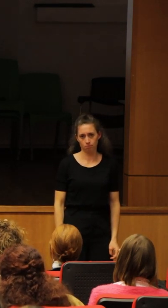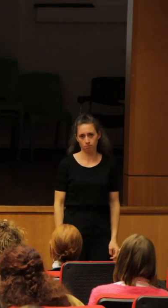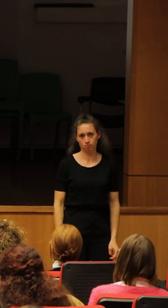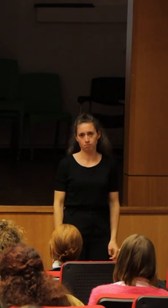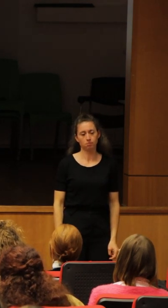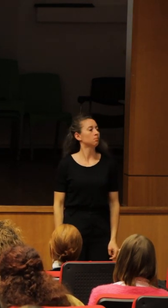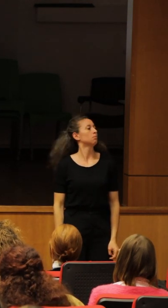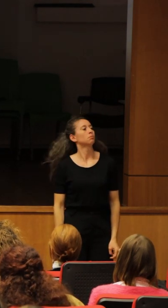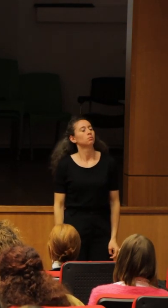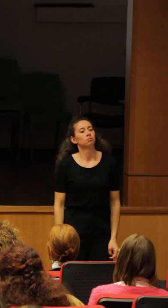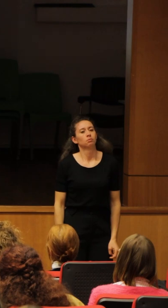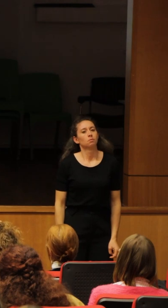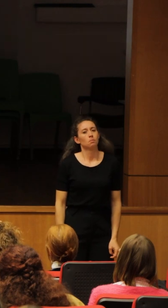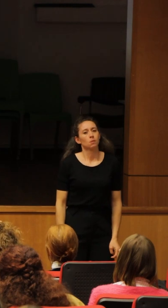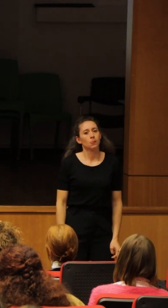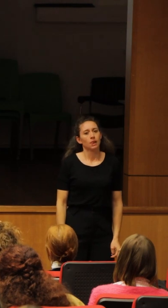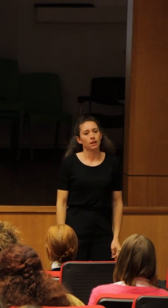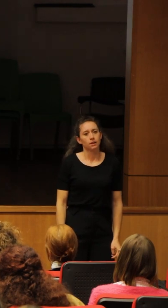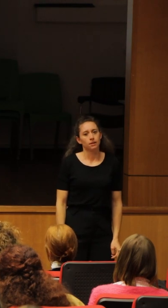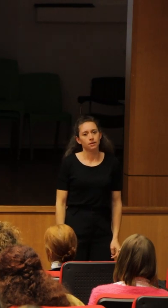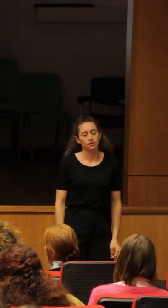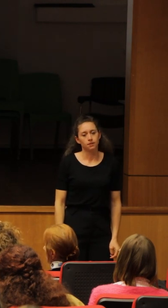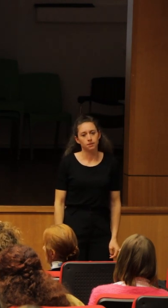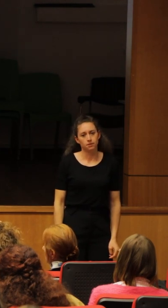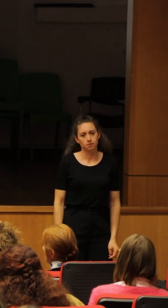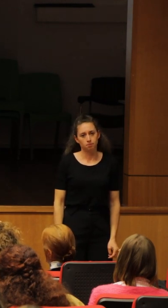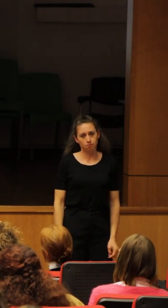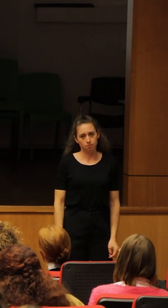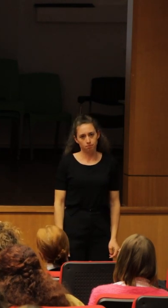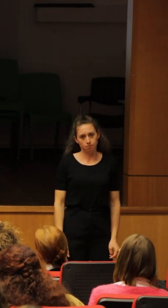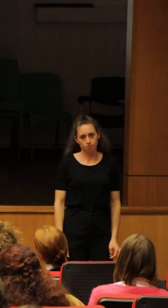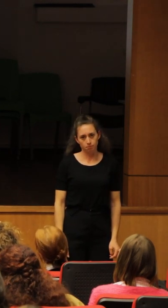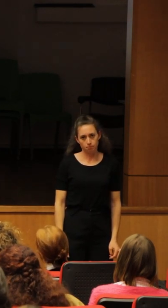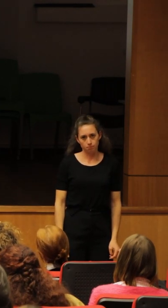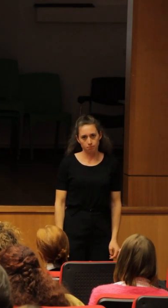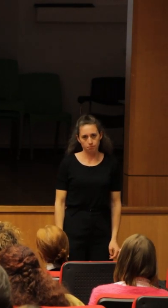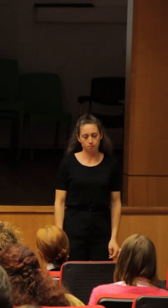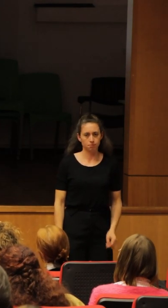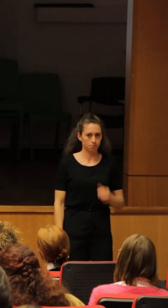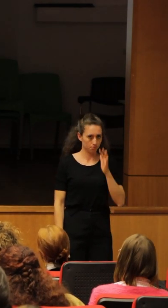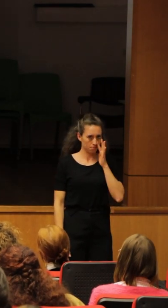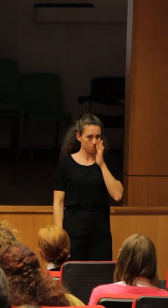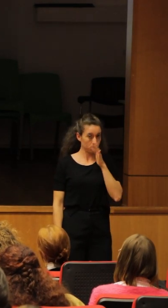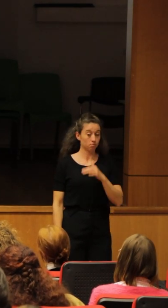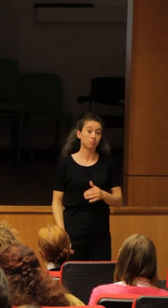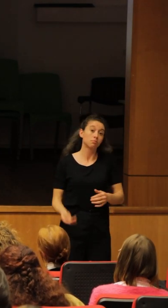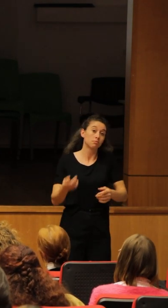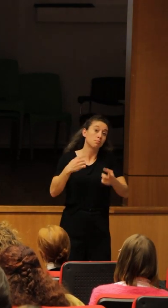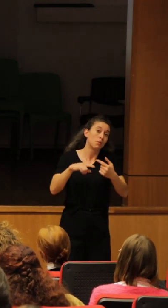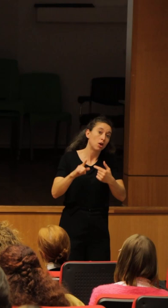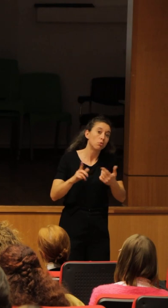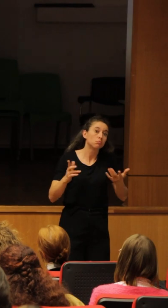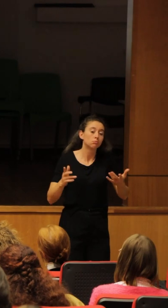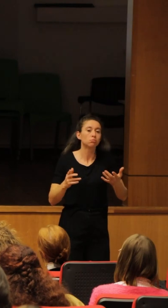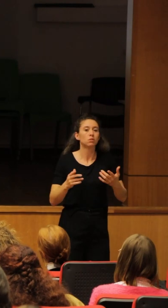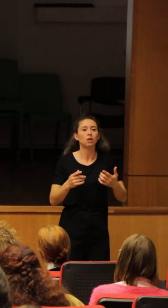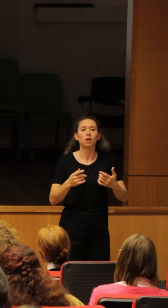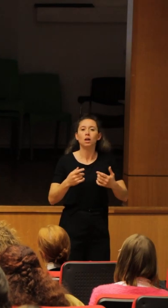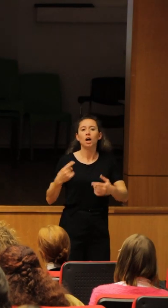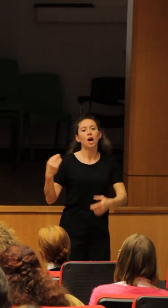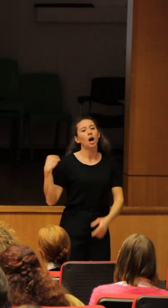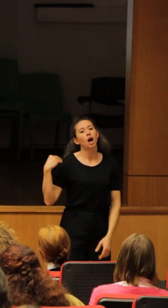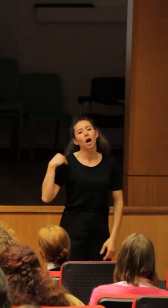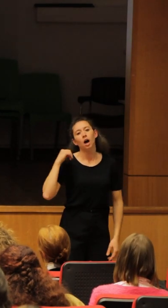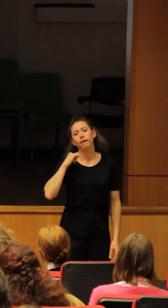and malnourished and dehydrated. They did it, they went home, no rain. Pero más allá de todo el cansancio